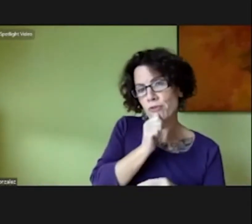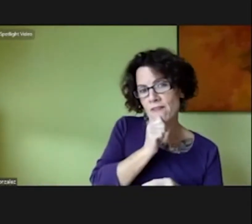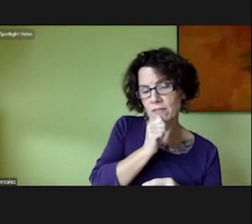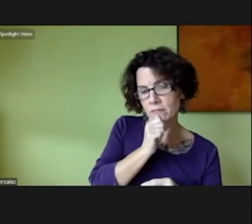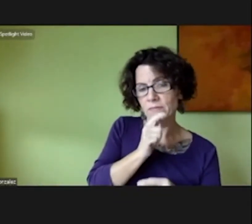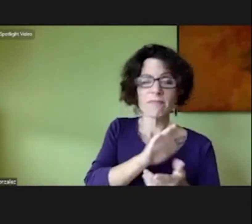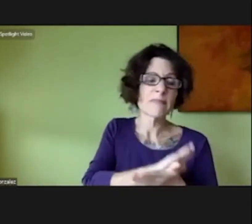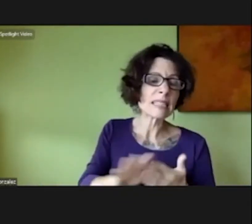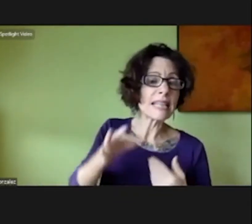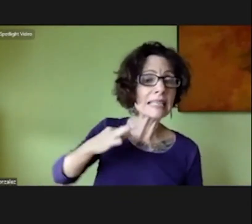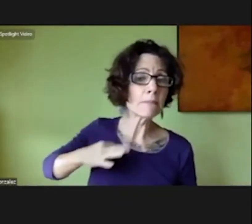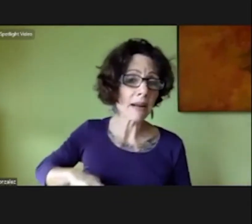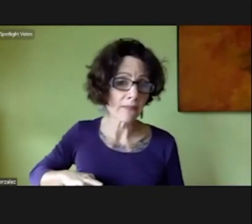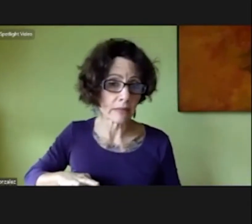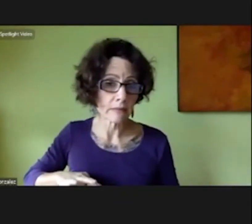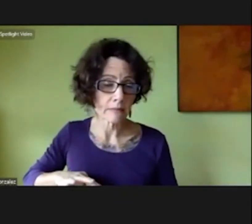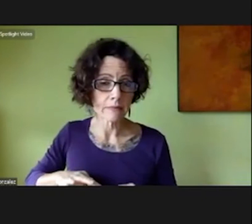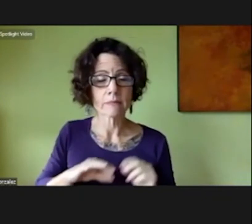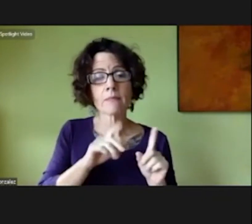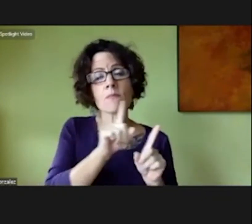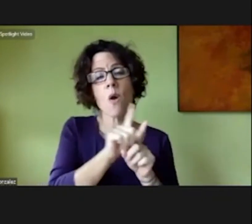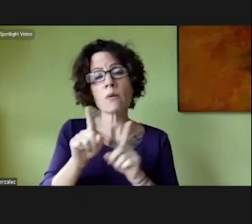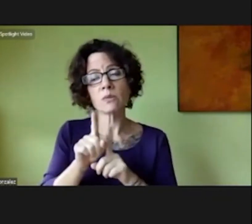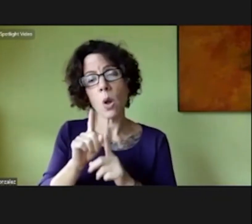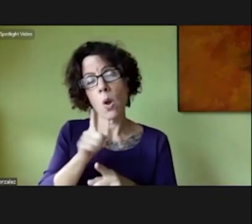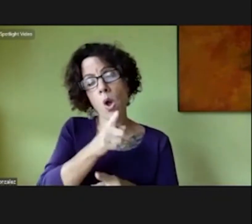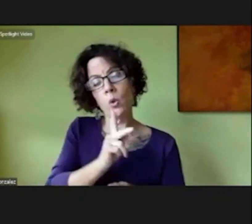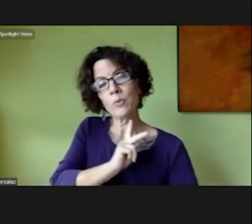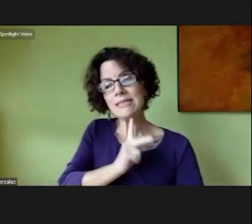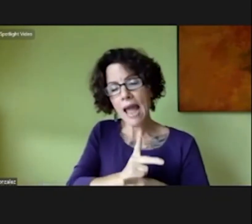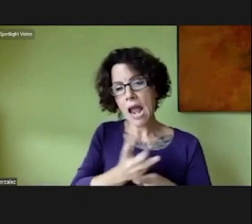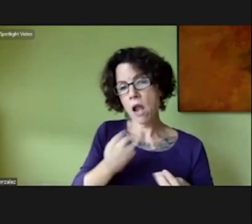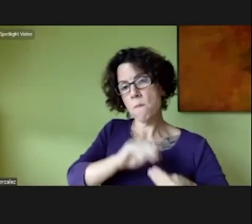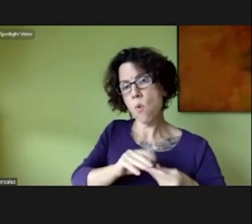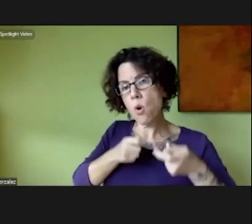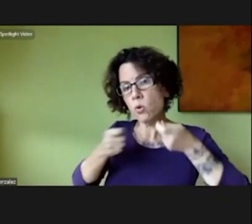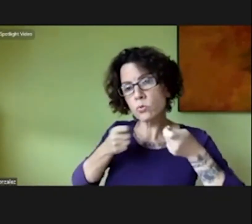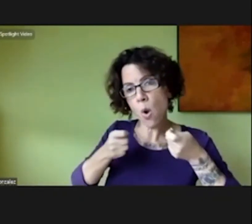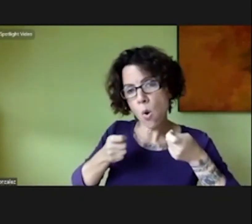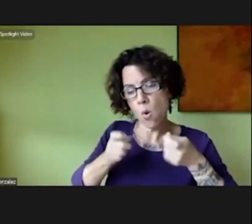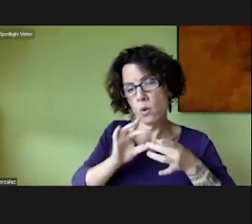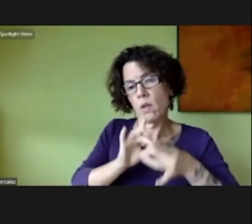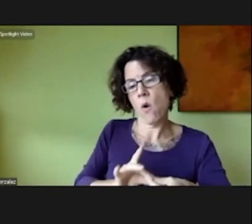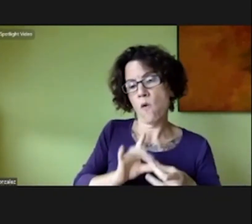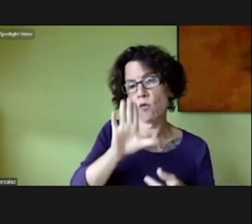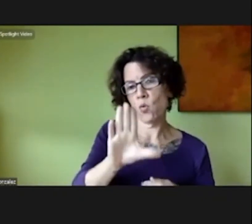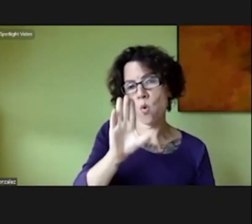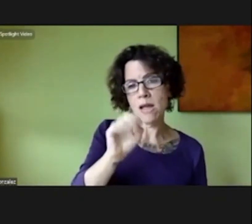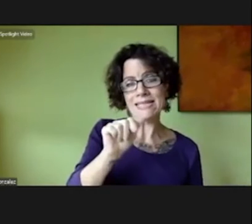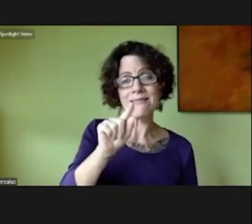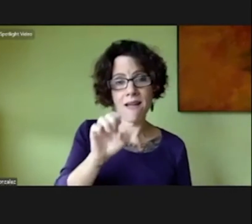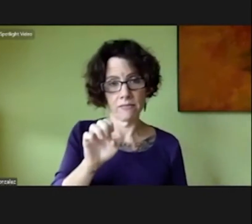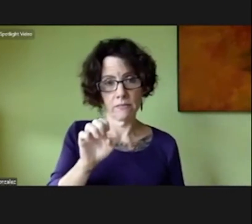A trust does not have to be filed in probate court at all, which means everything is